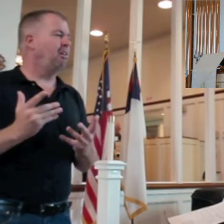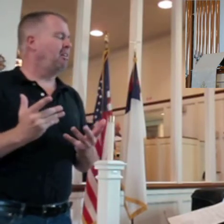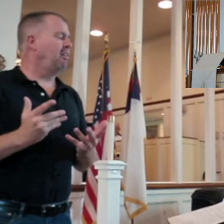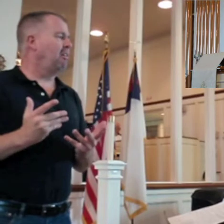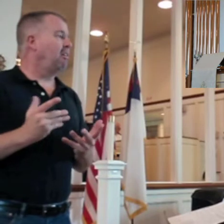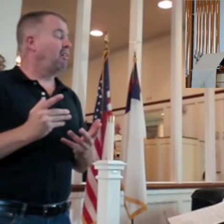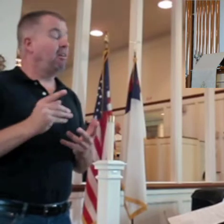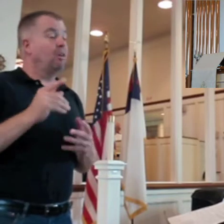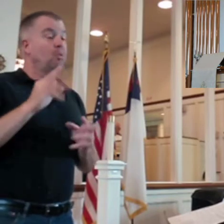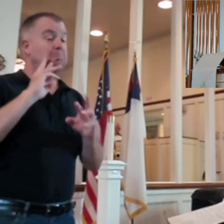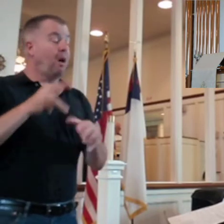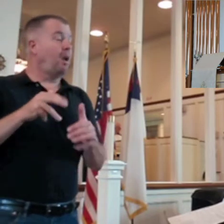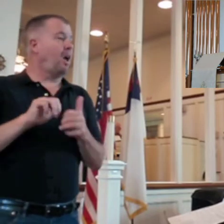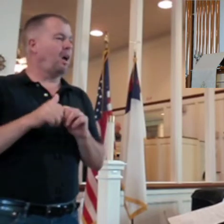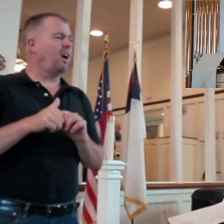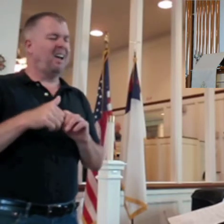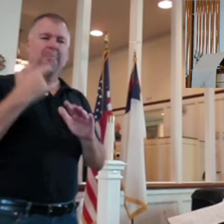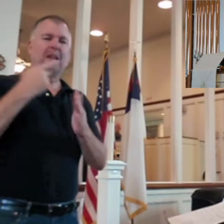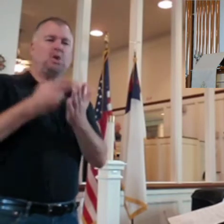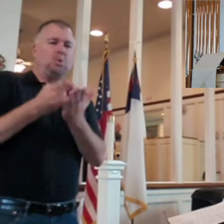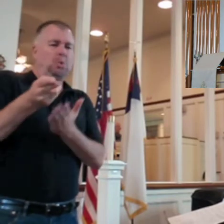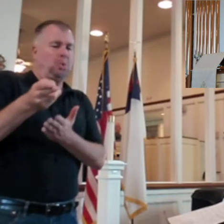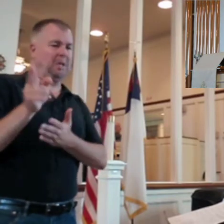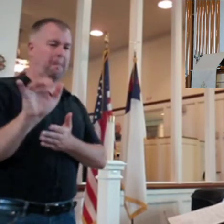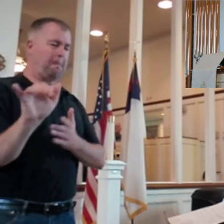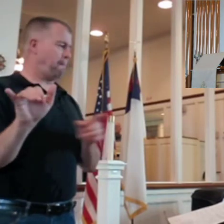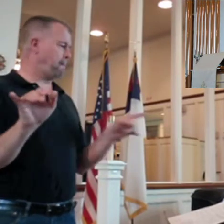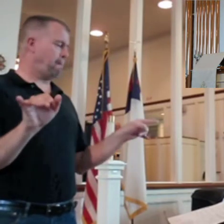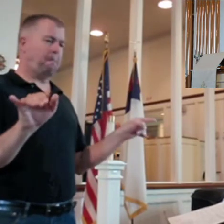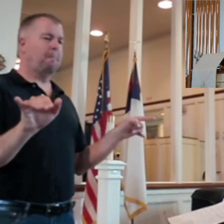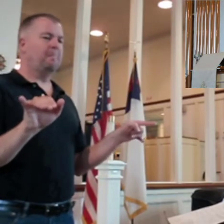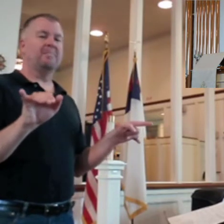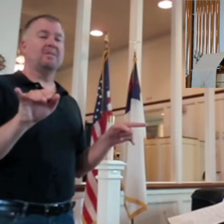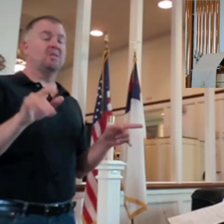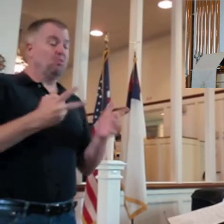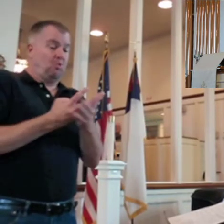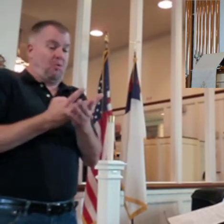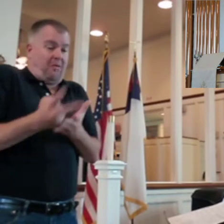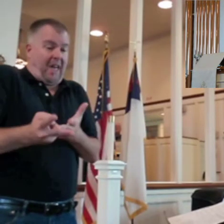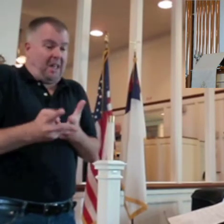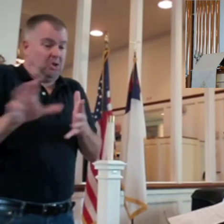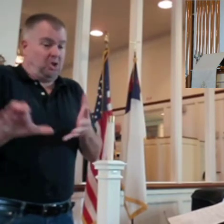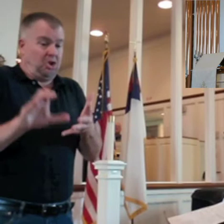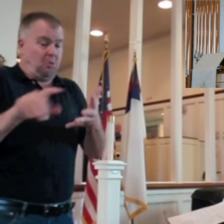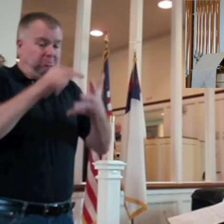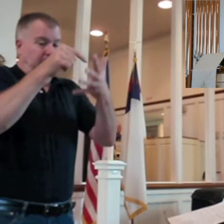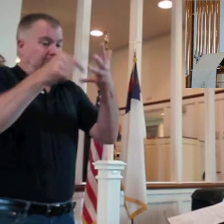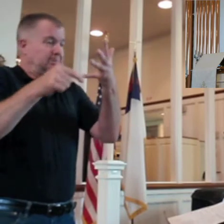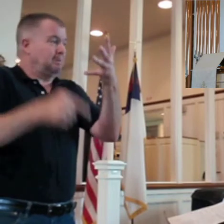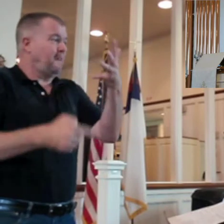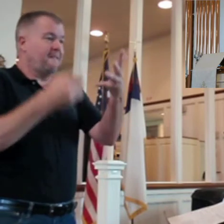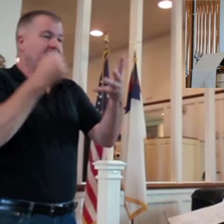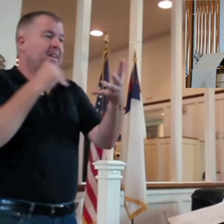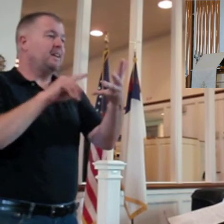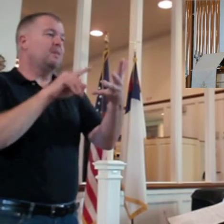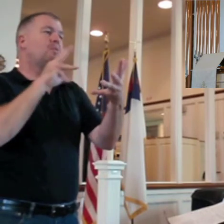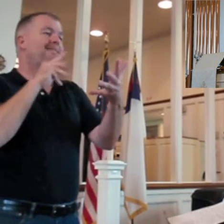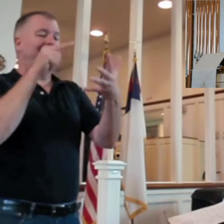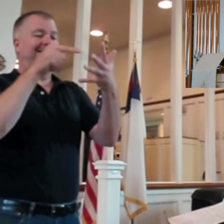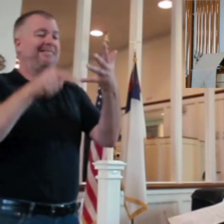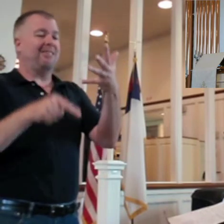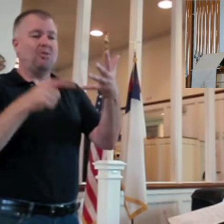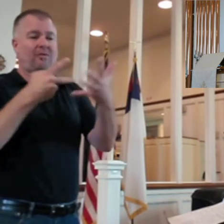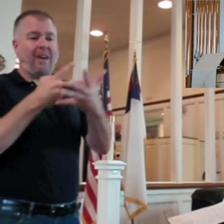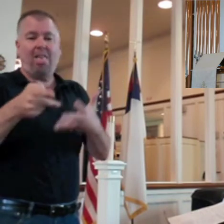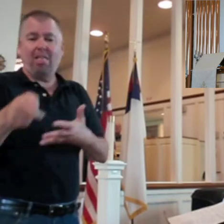prison and didn't help? And he'll answer them, I'm telling you the solemn truth. Whenever you fail to do one of those things to someone who